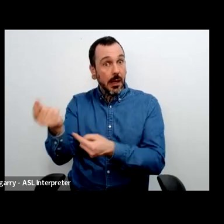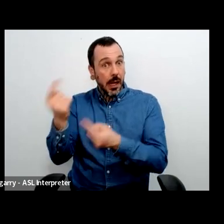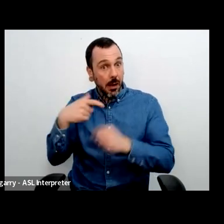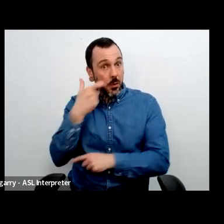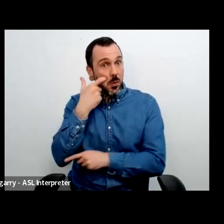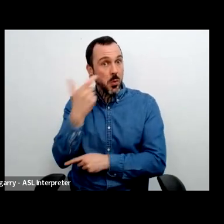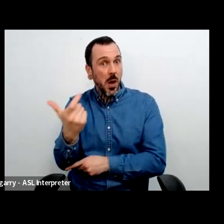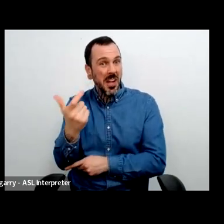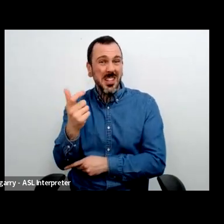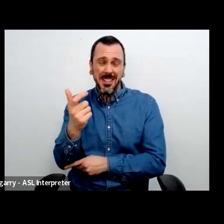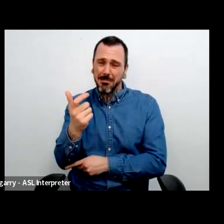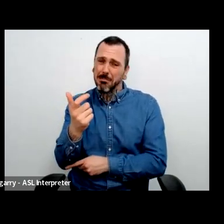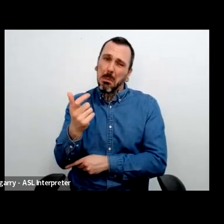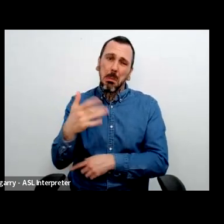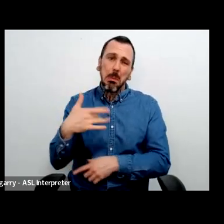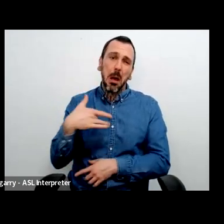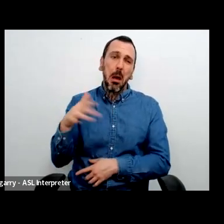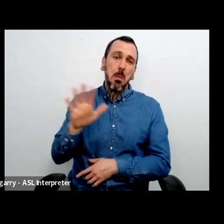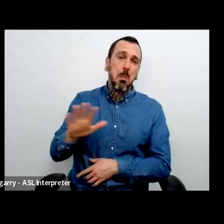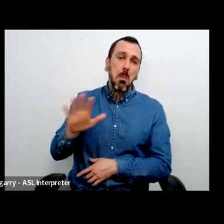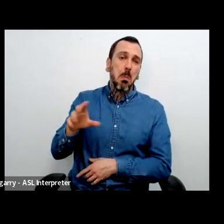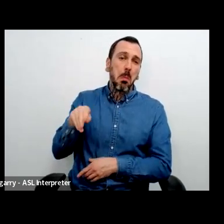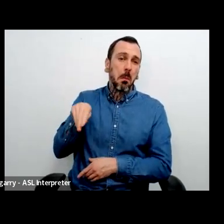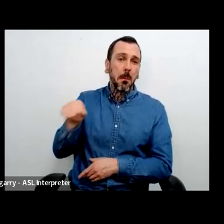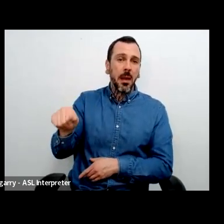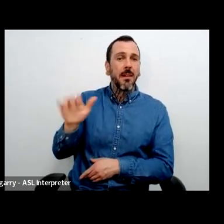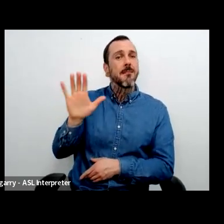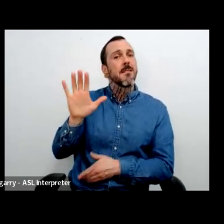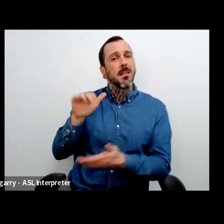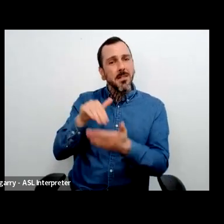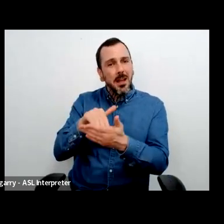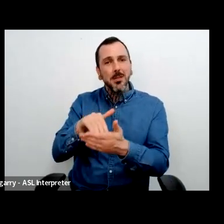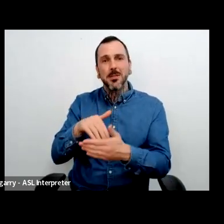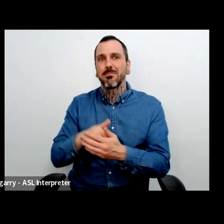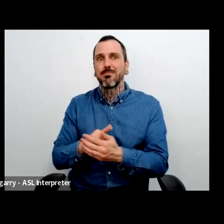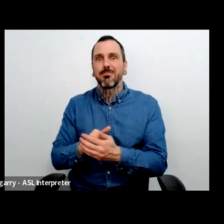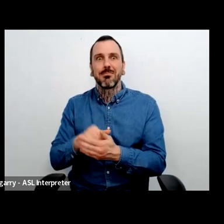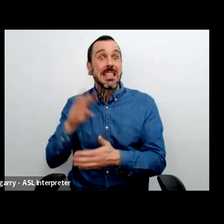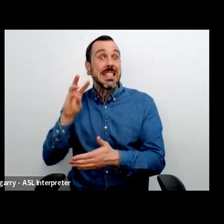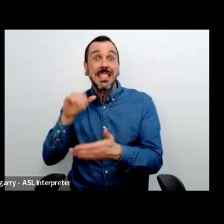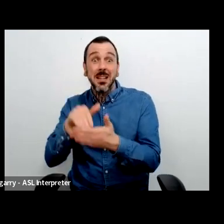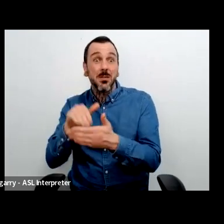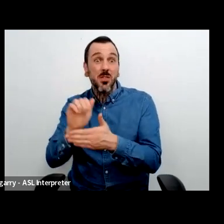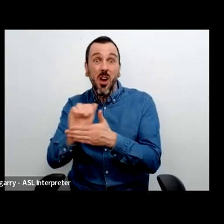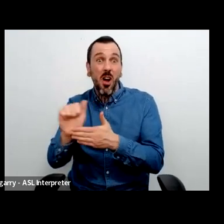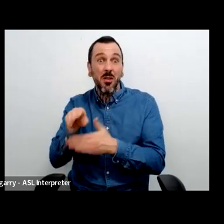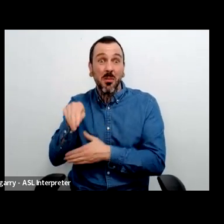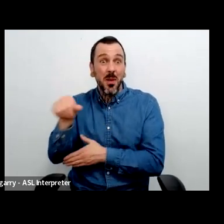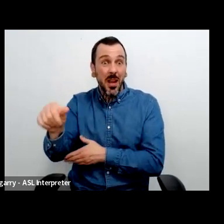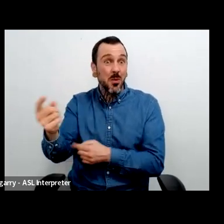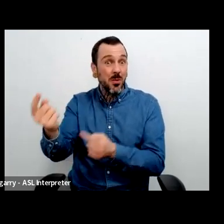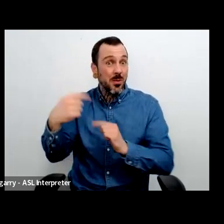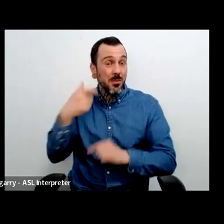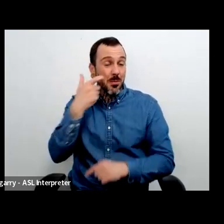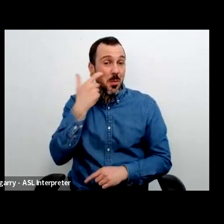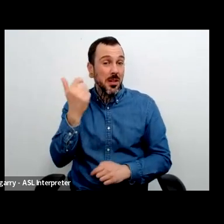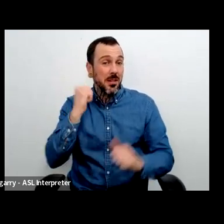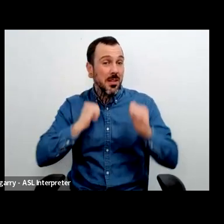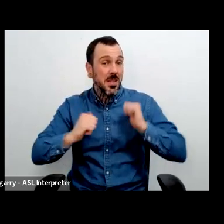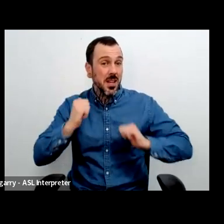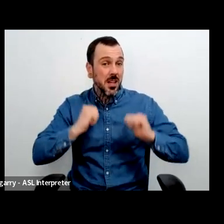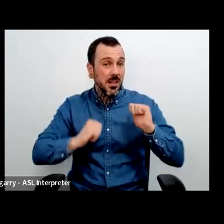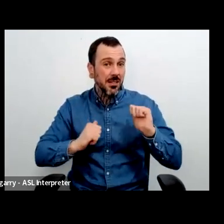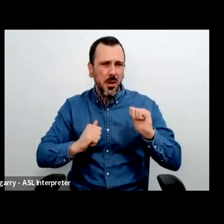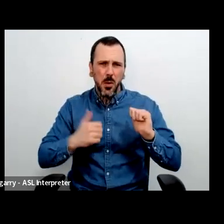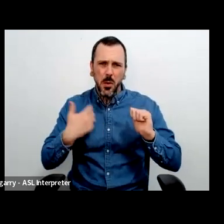and engage in a meaningful way. So I think it's important to separate out the two things. I think being part of an